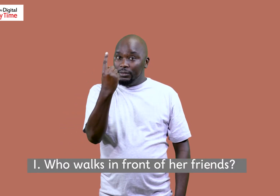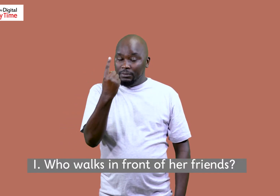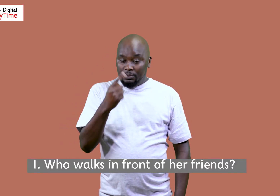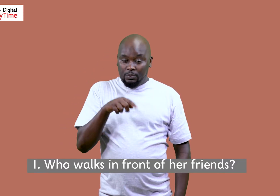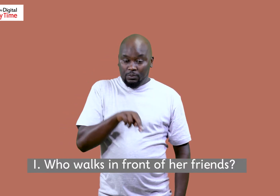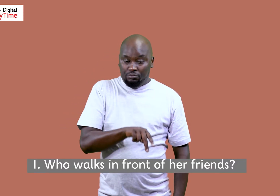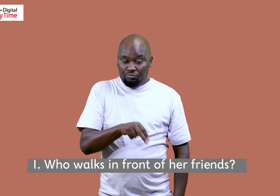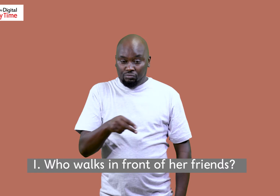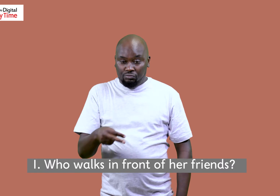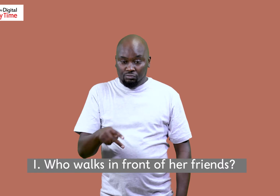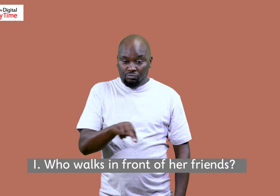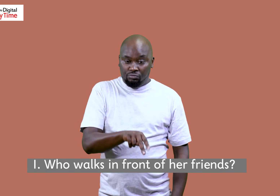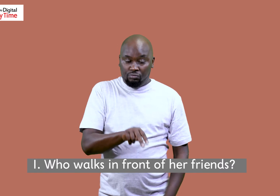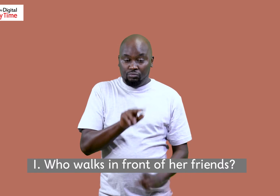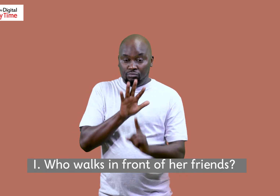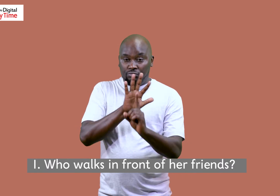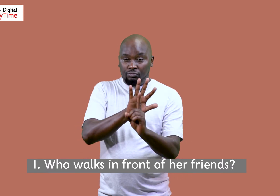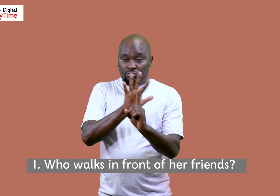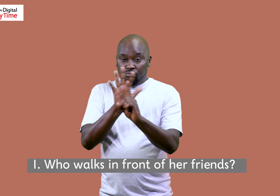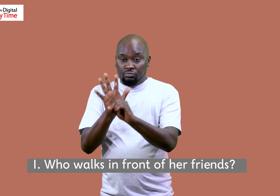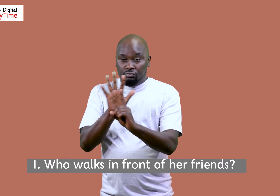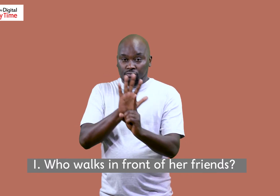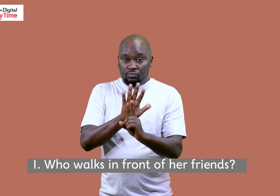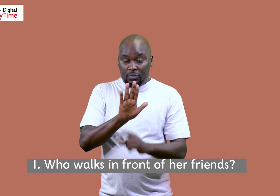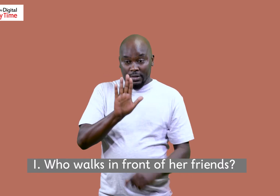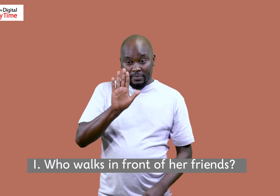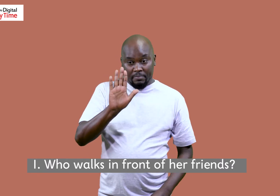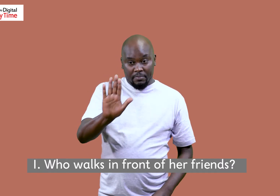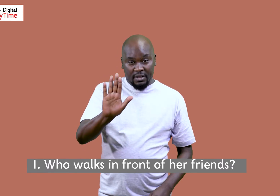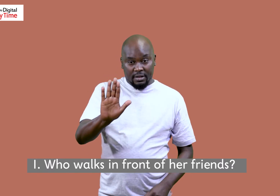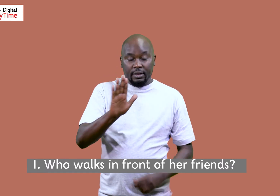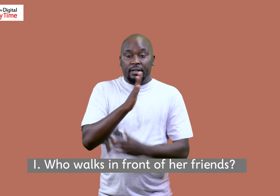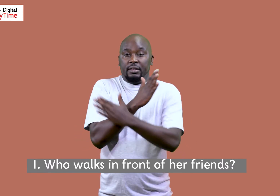Number 1. Who walks in front of her friends?